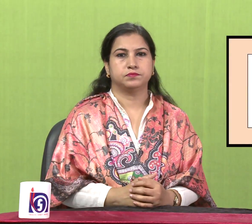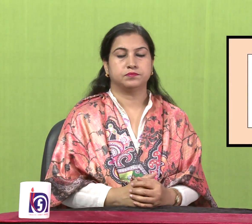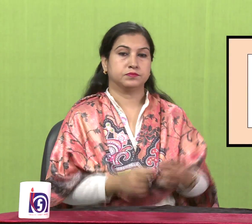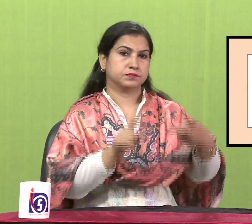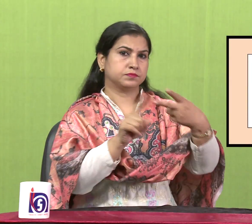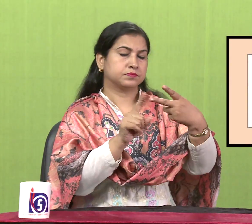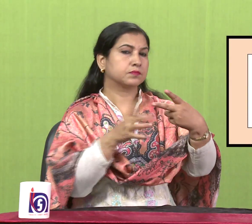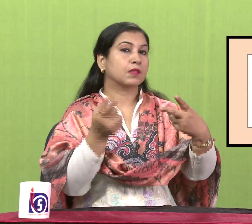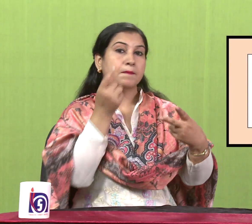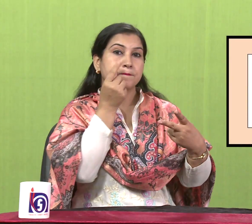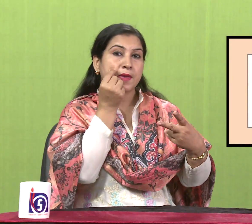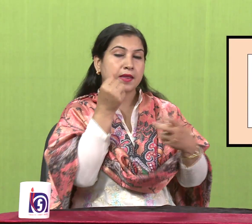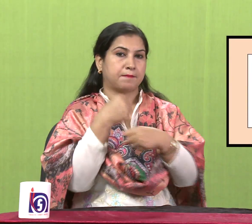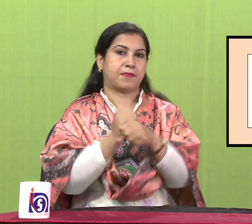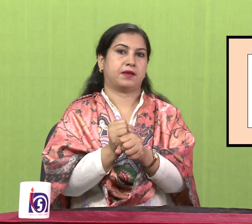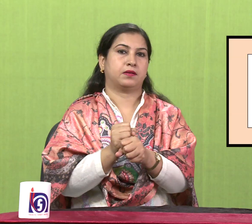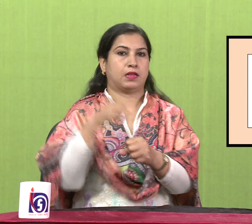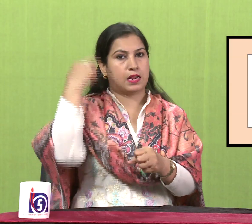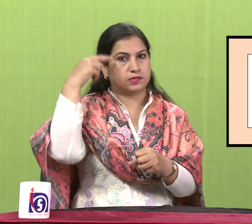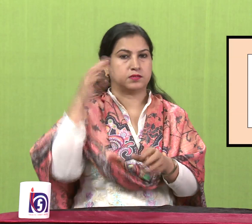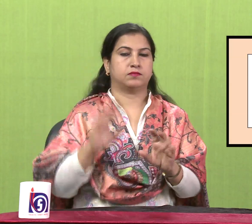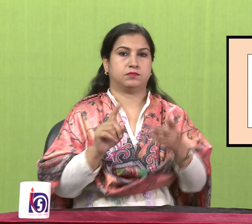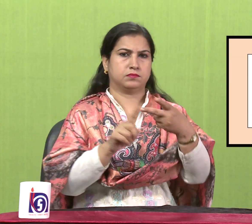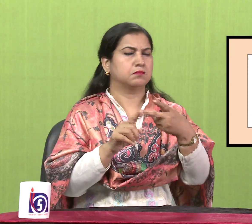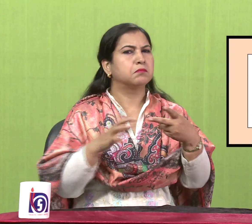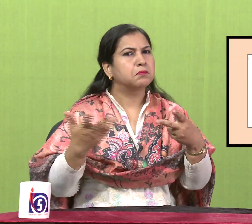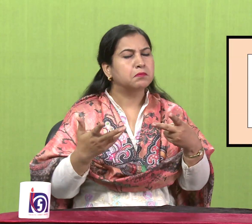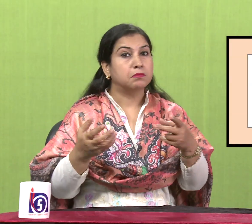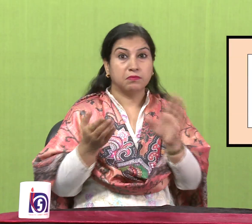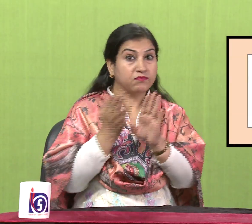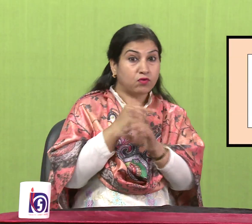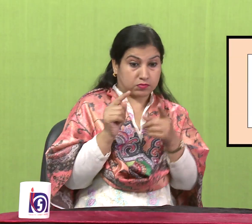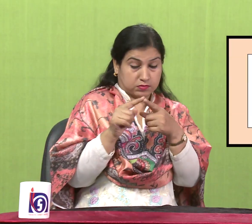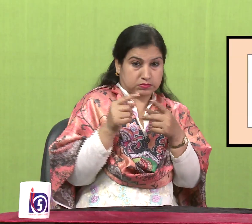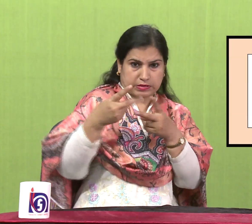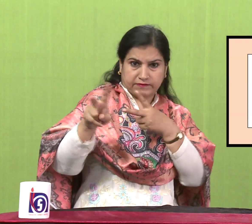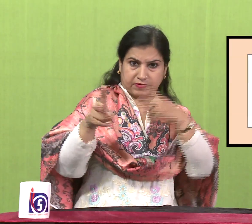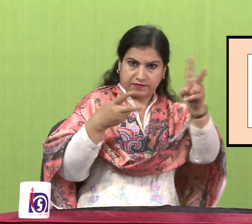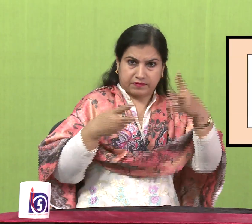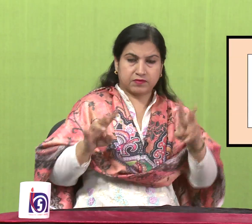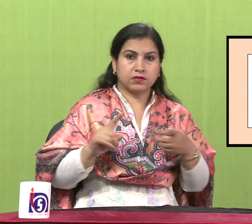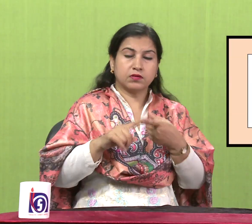Man-made causes. These differences or inequalities are not created by